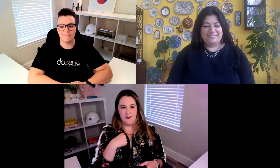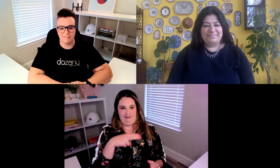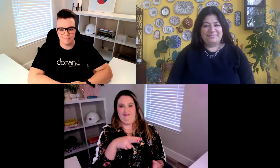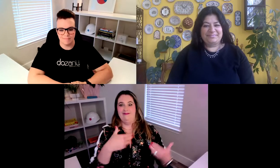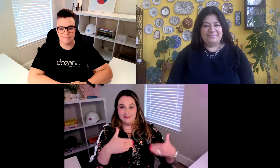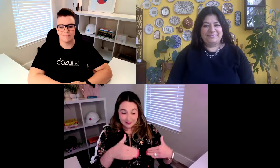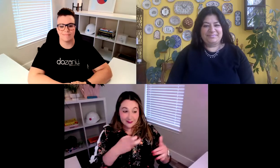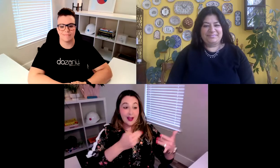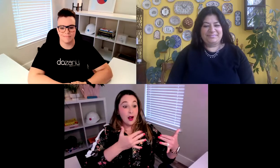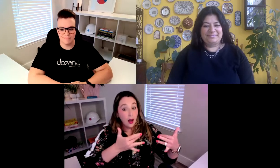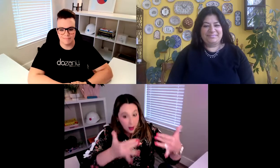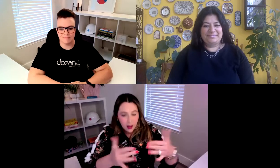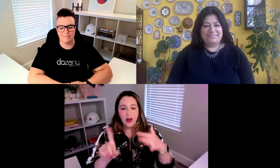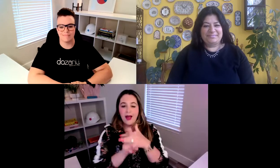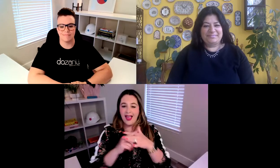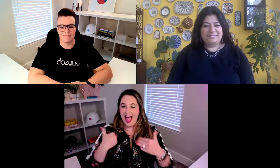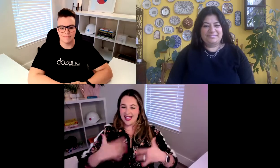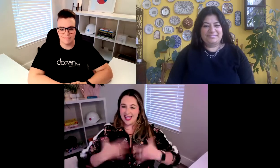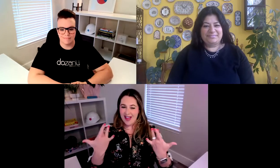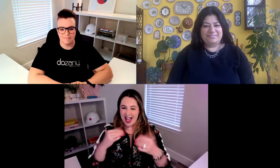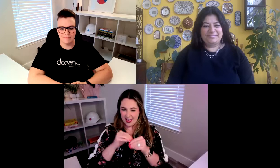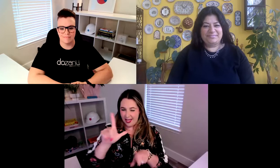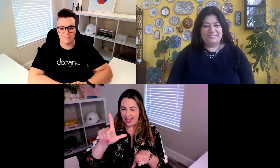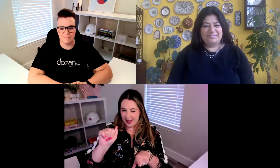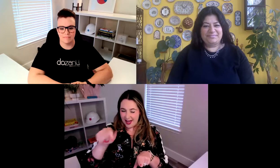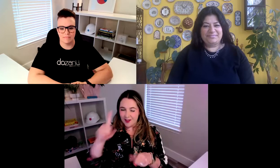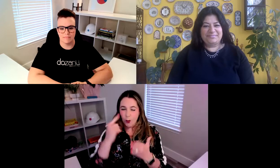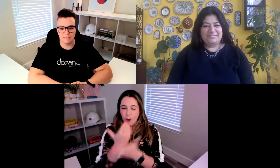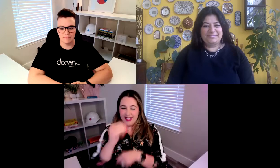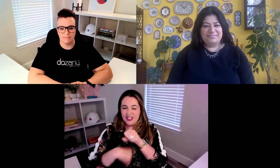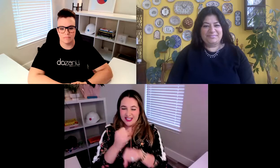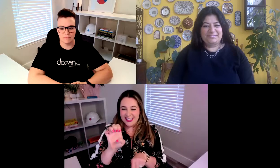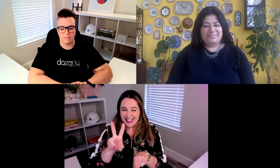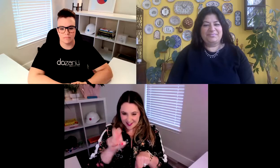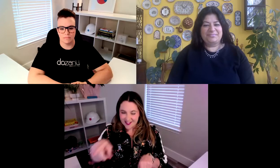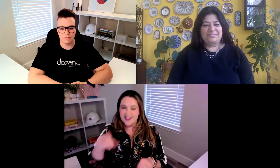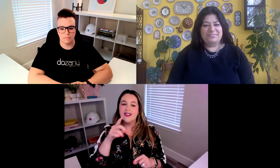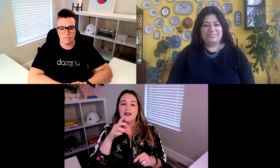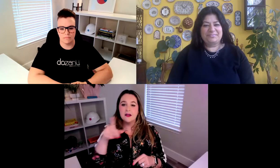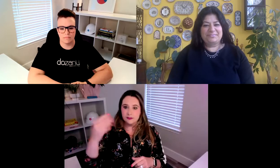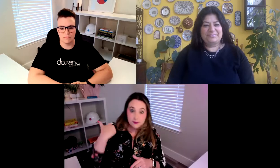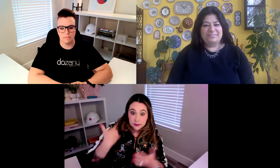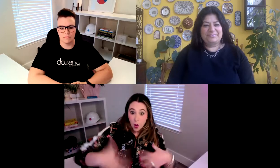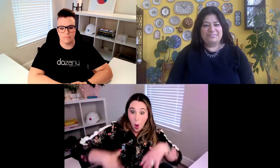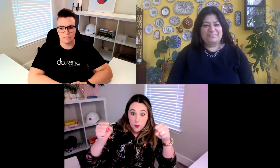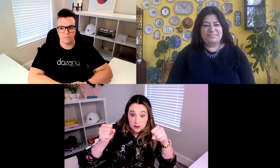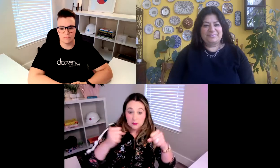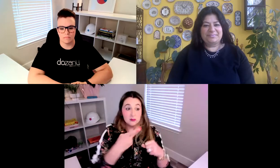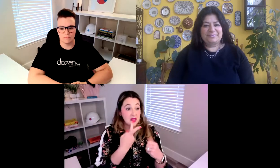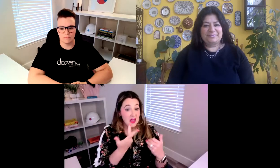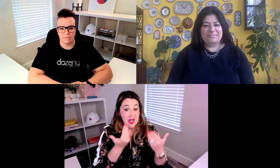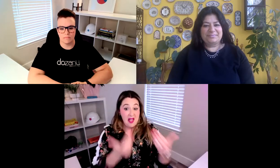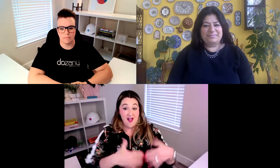Catherine, I thought, oh my gosh, she's filling the gaps of what my skill set needs. So I went to an event in LA, and it was a New Year's Eve